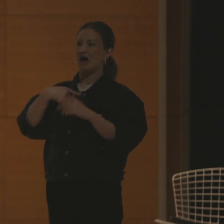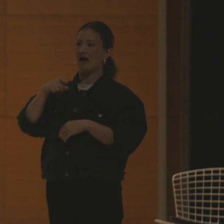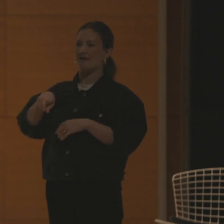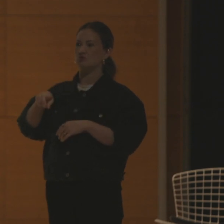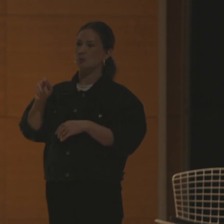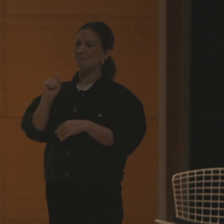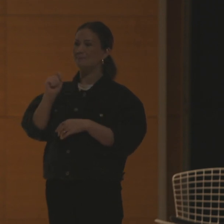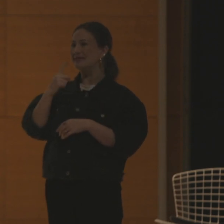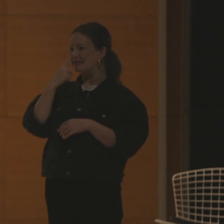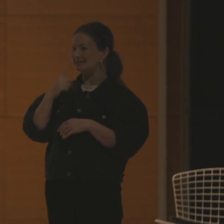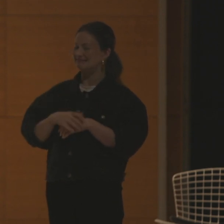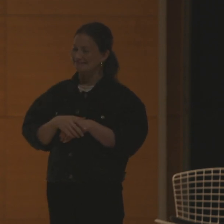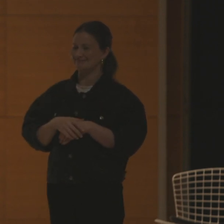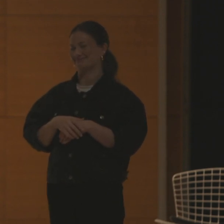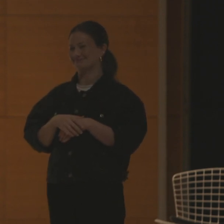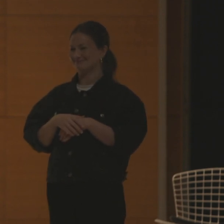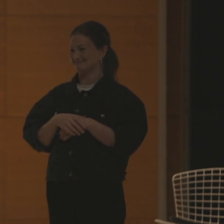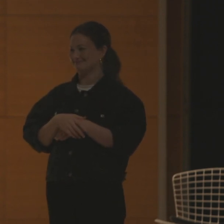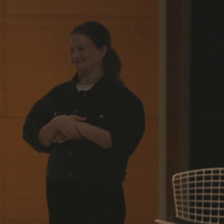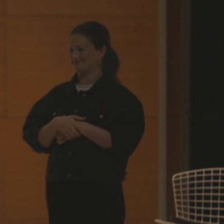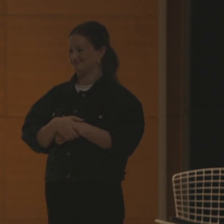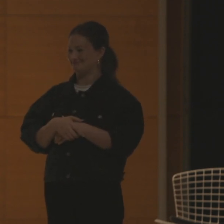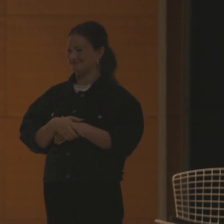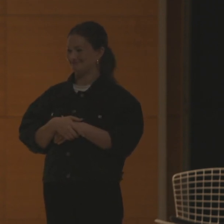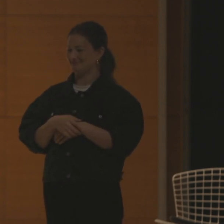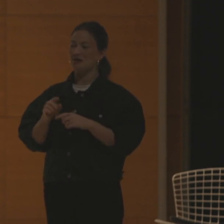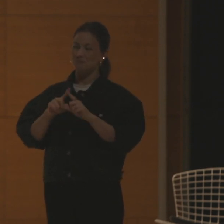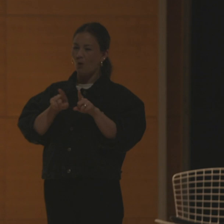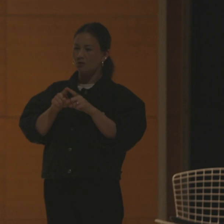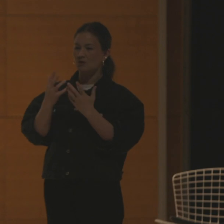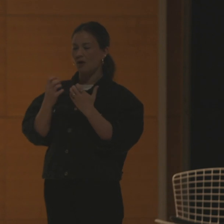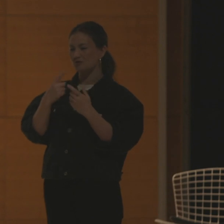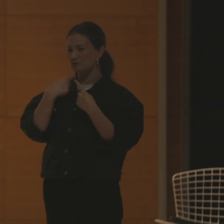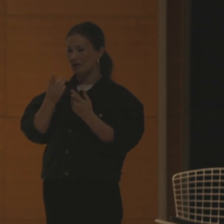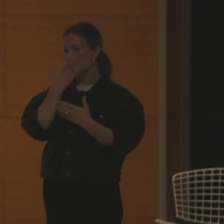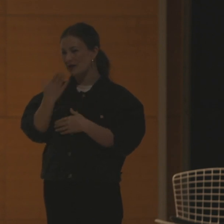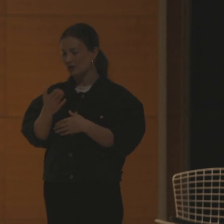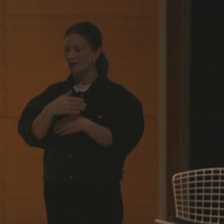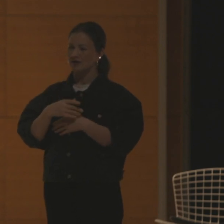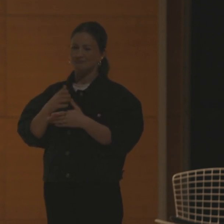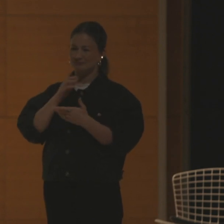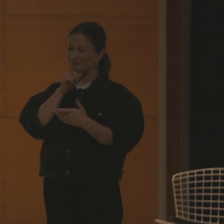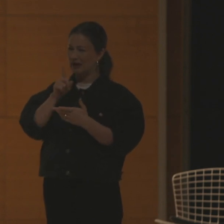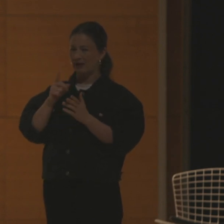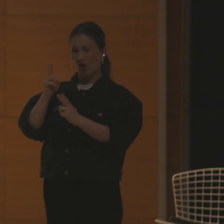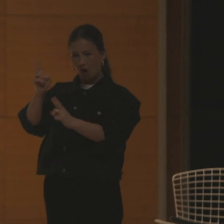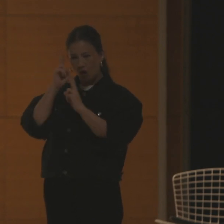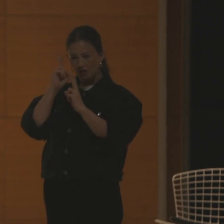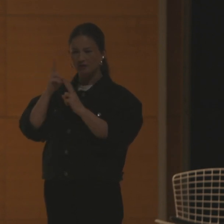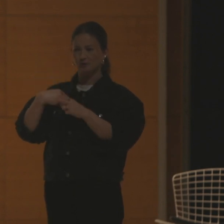But I would like to actually say Wuli Wani, which is thank you. I'm deeply honored to be named a